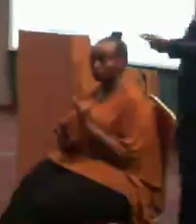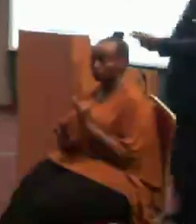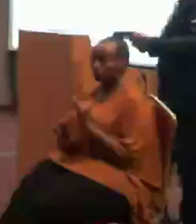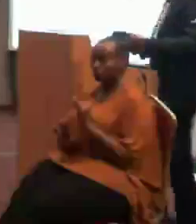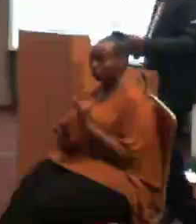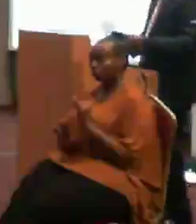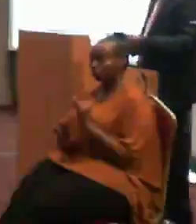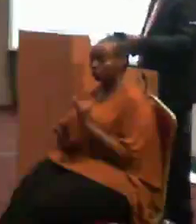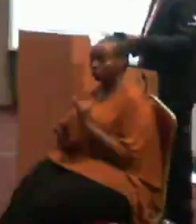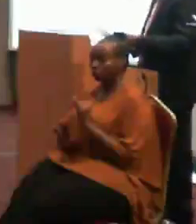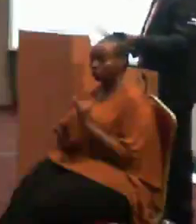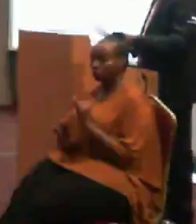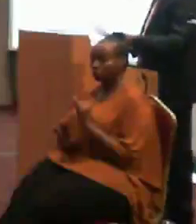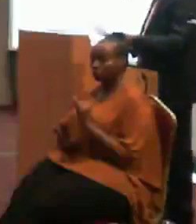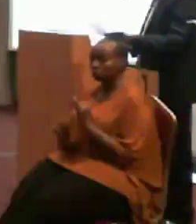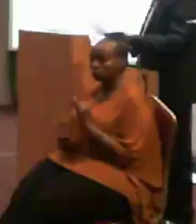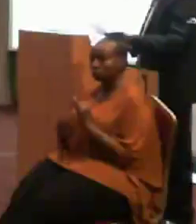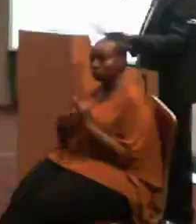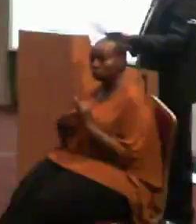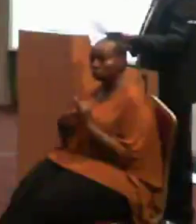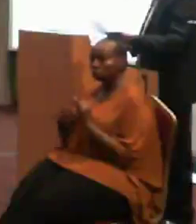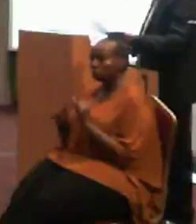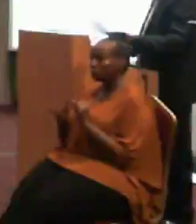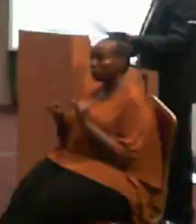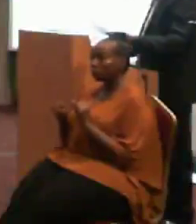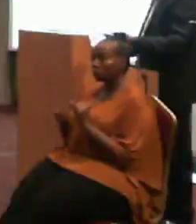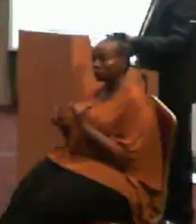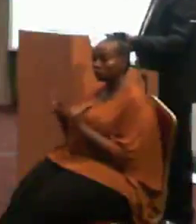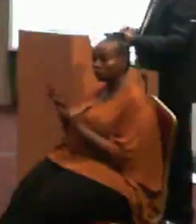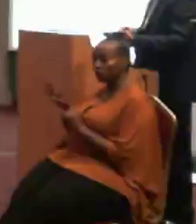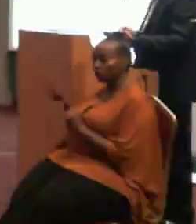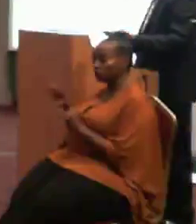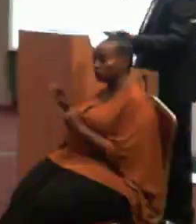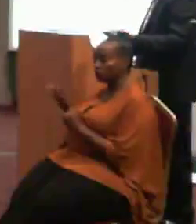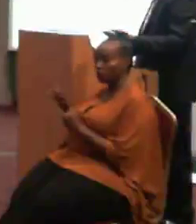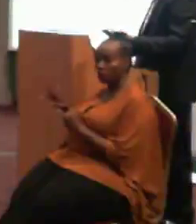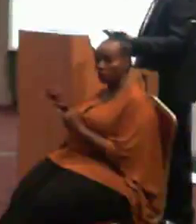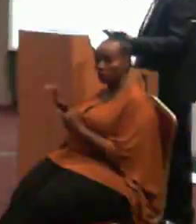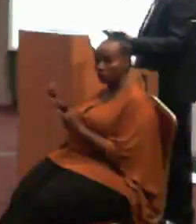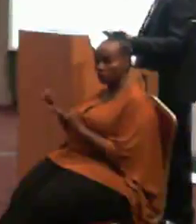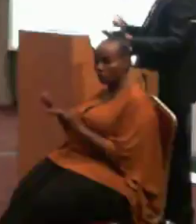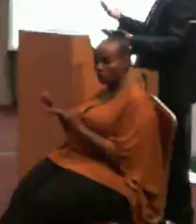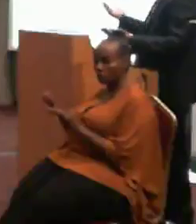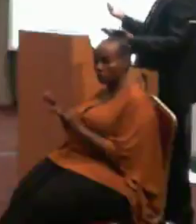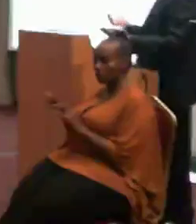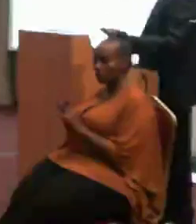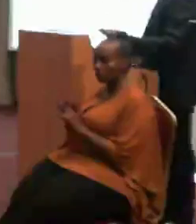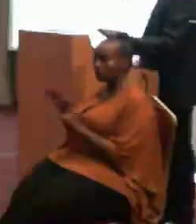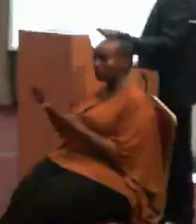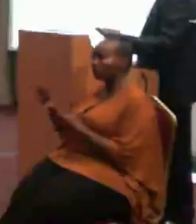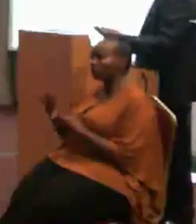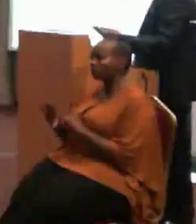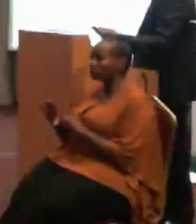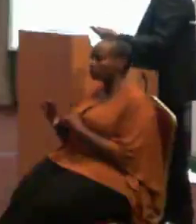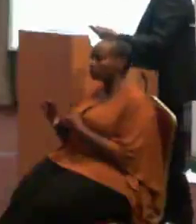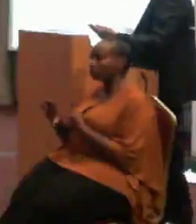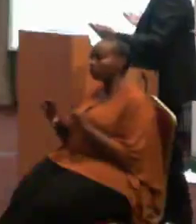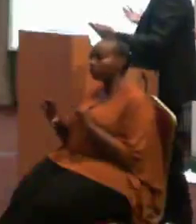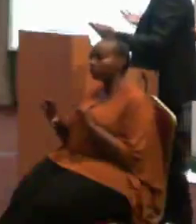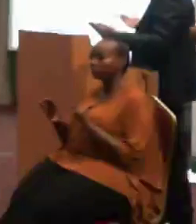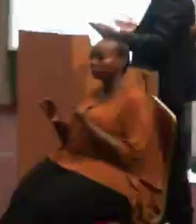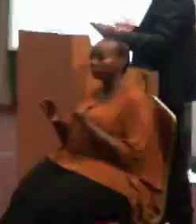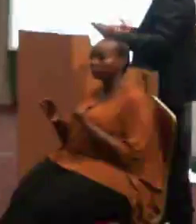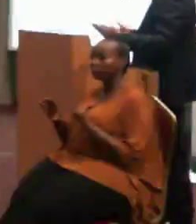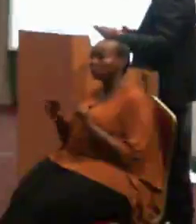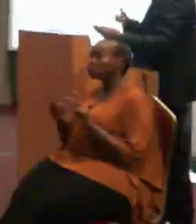So just to Mr. Foley's question on the investor, I think the emphasis there is largely what we reflected